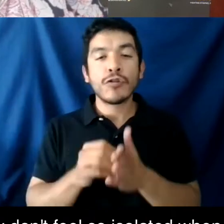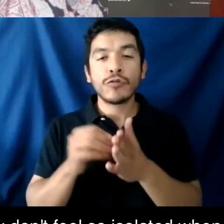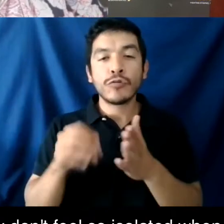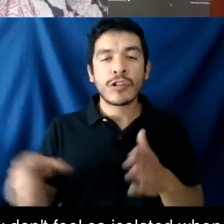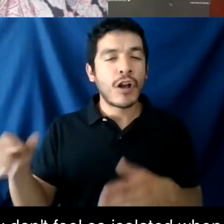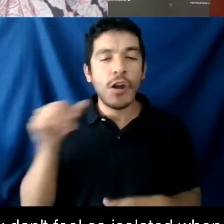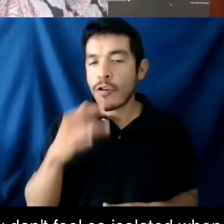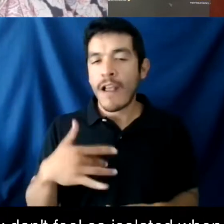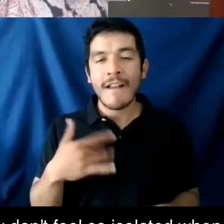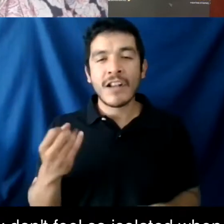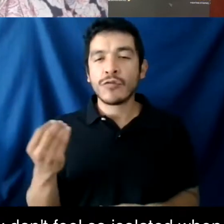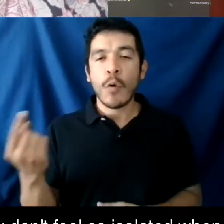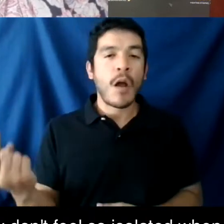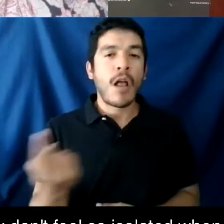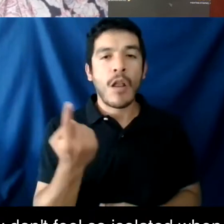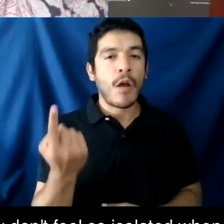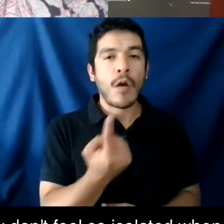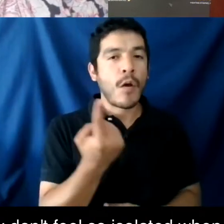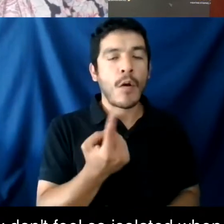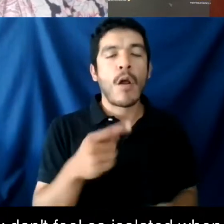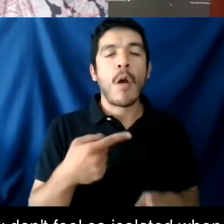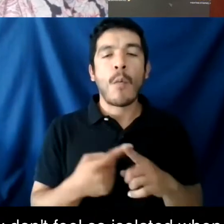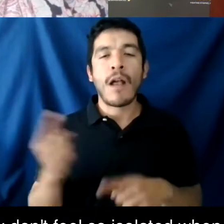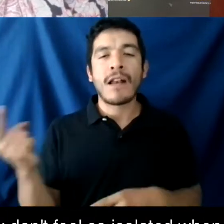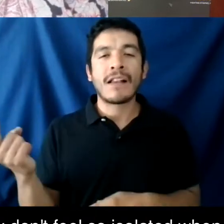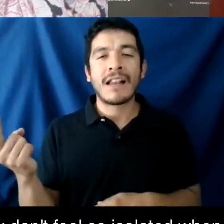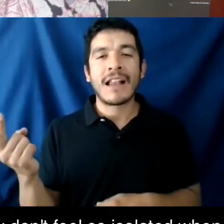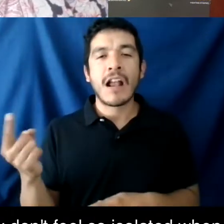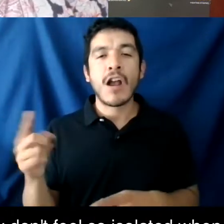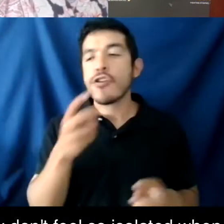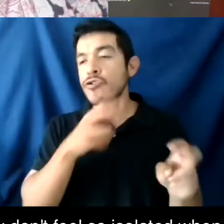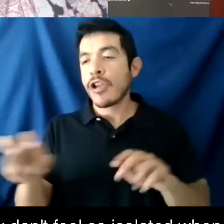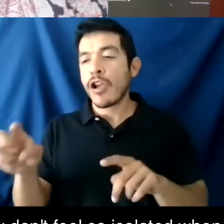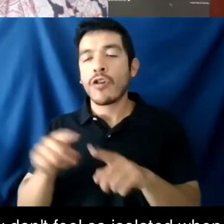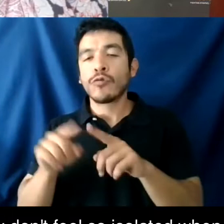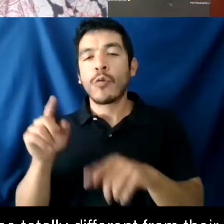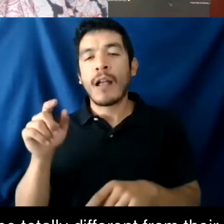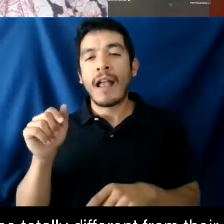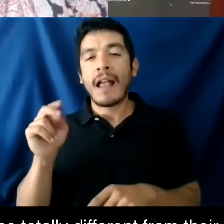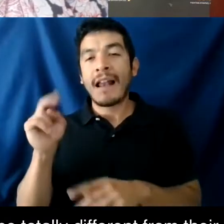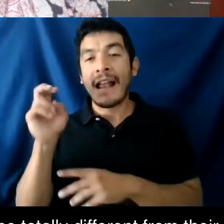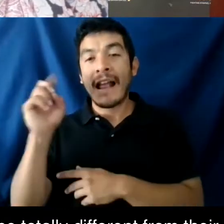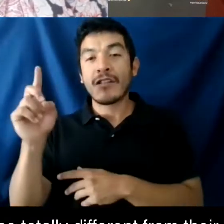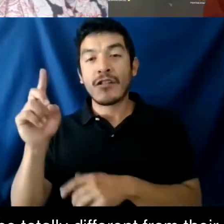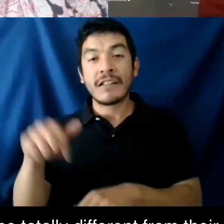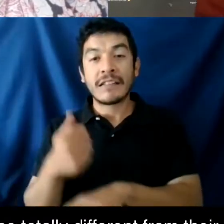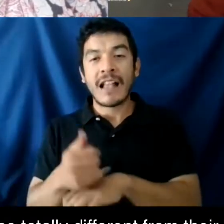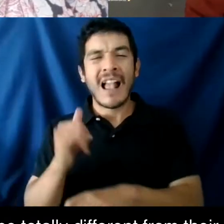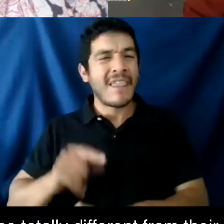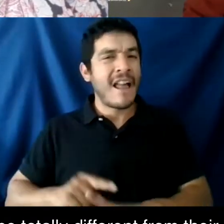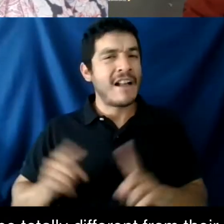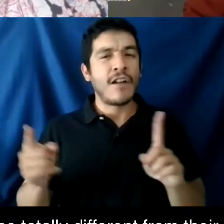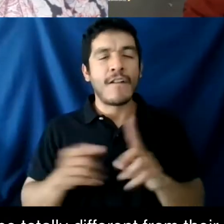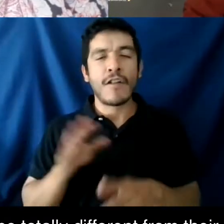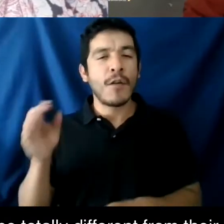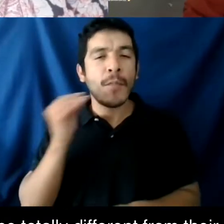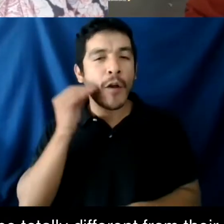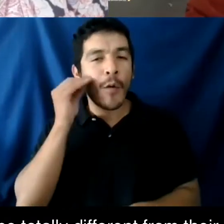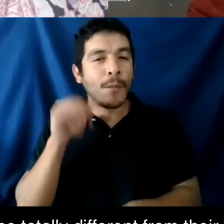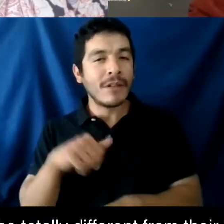don't feel so isolated when they're transitioning into an educational setting that might be totally different from their home